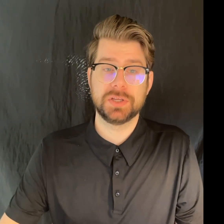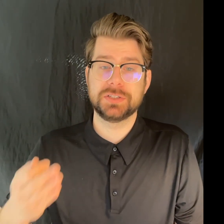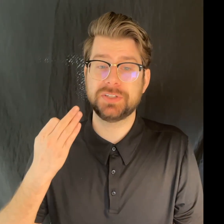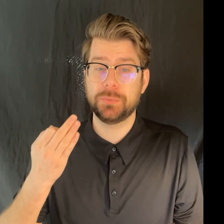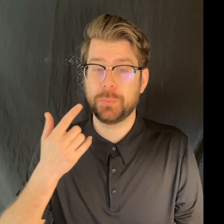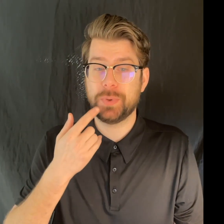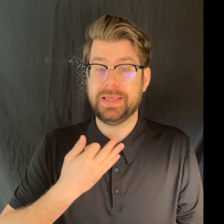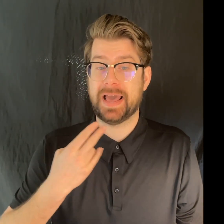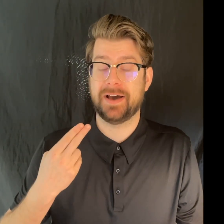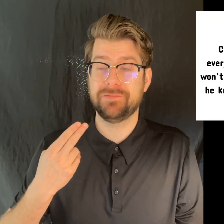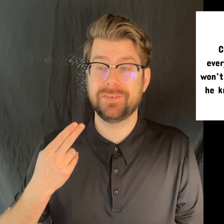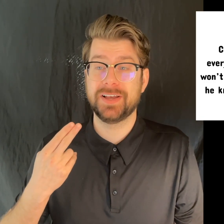So we have